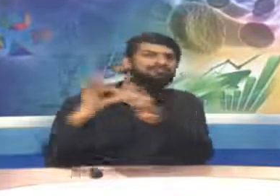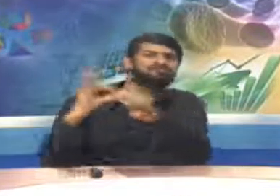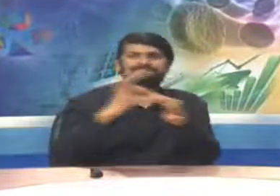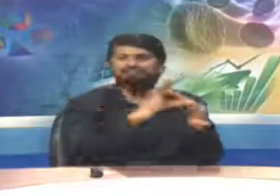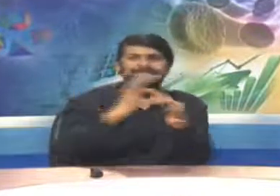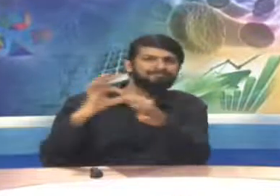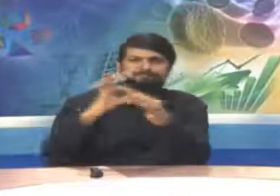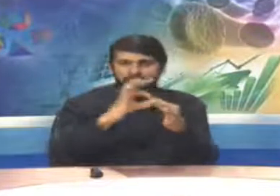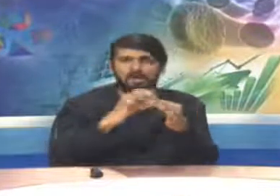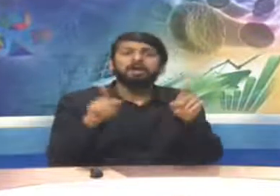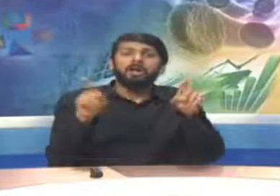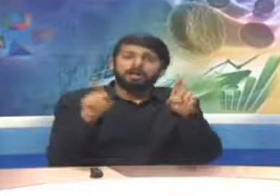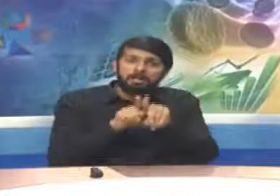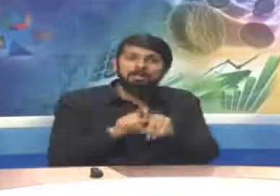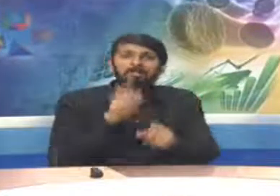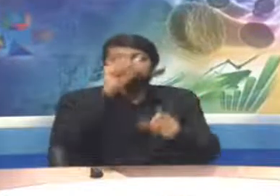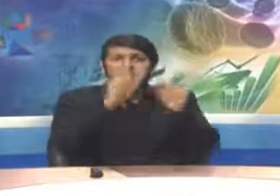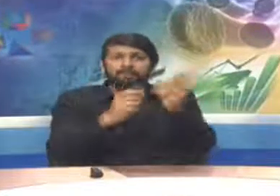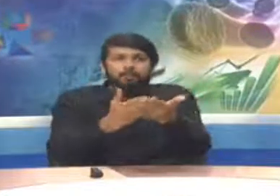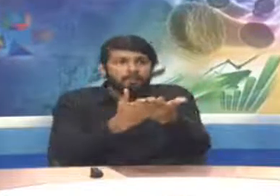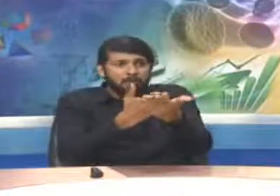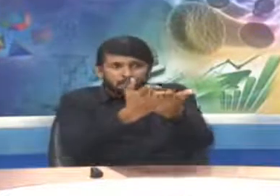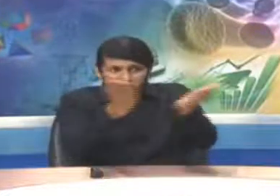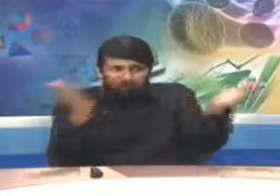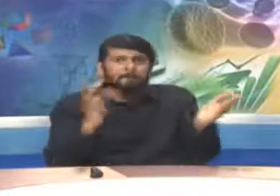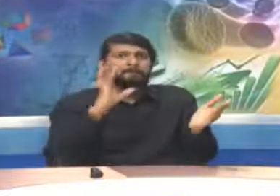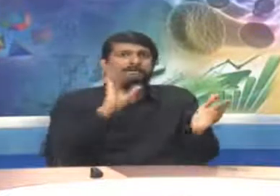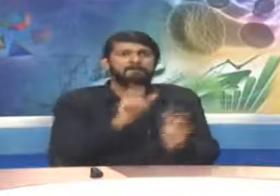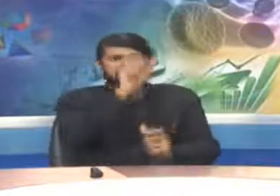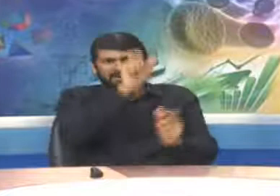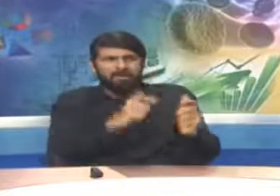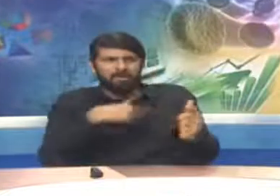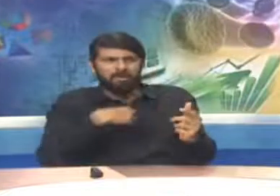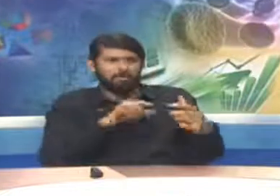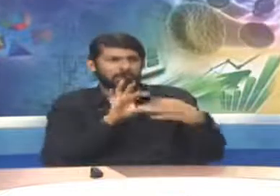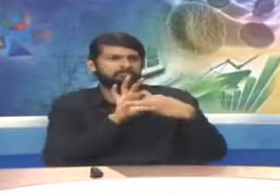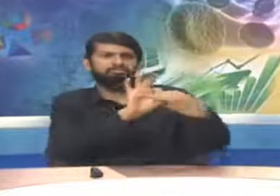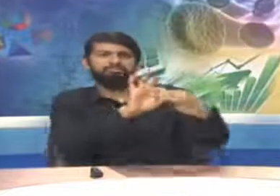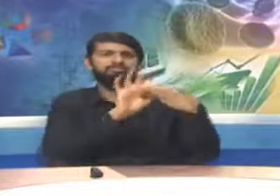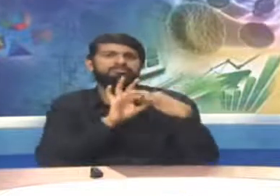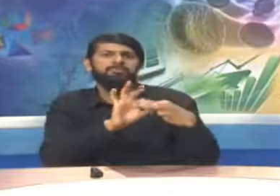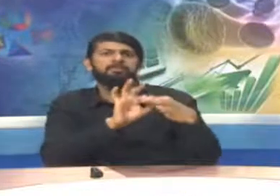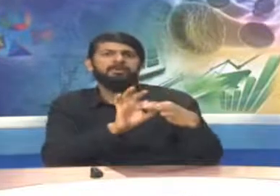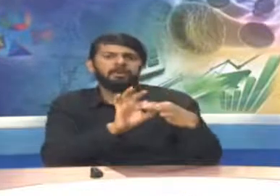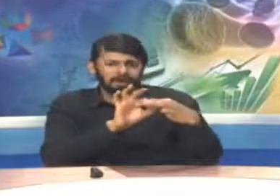ants is between the seeds and the tree.